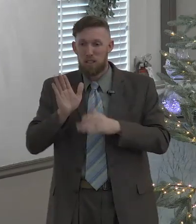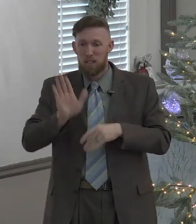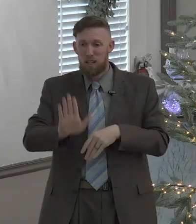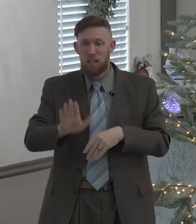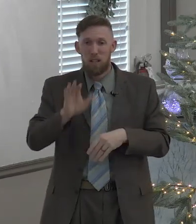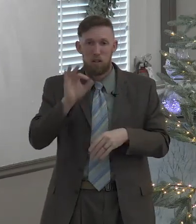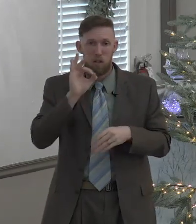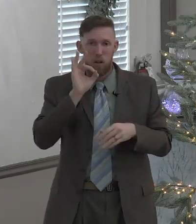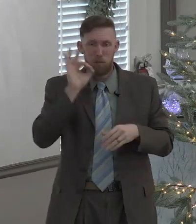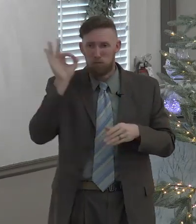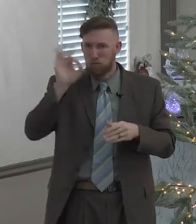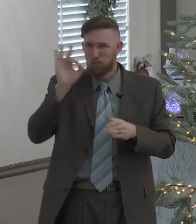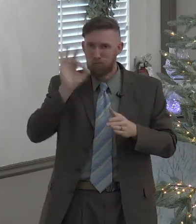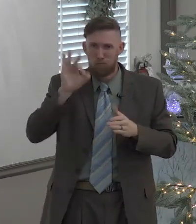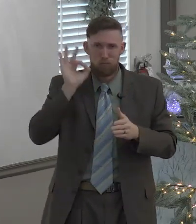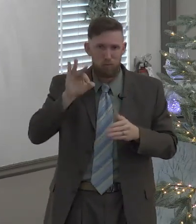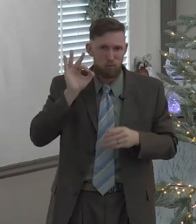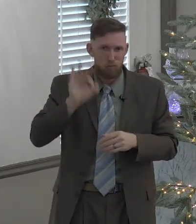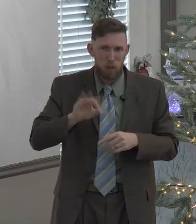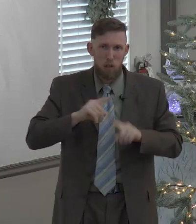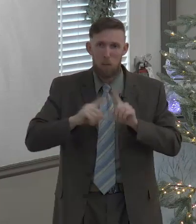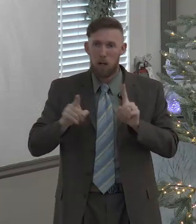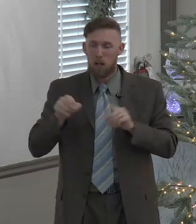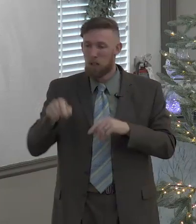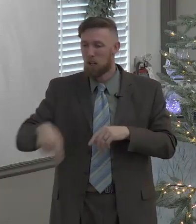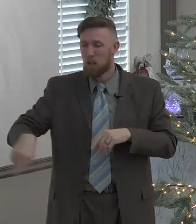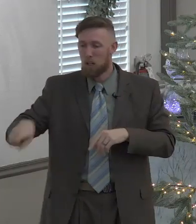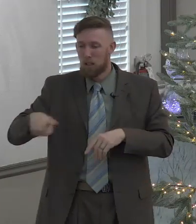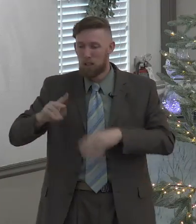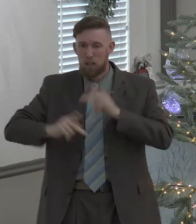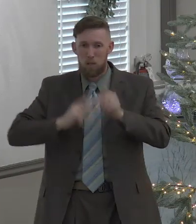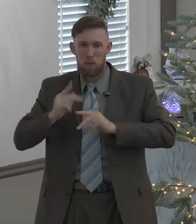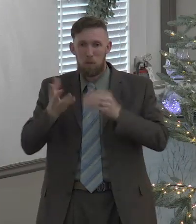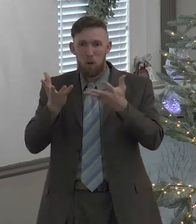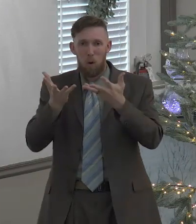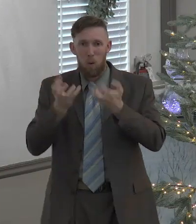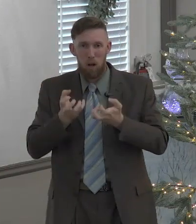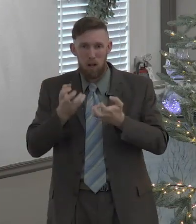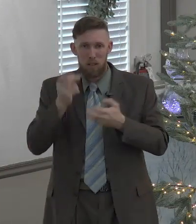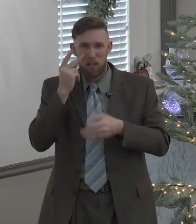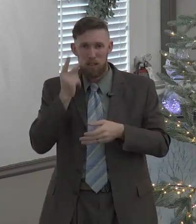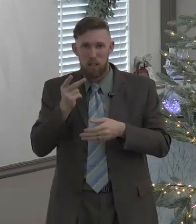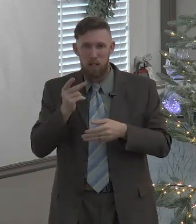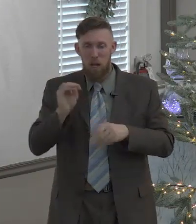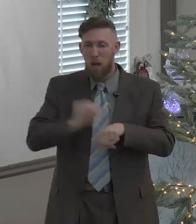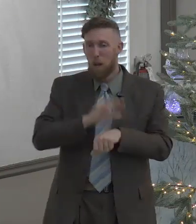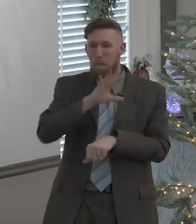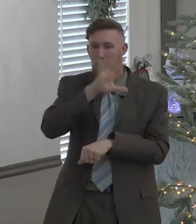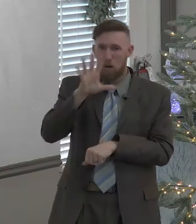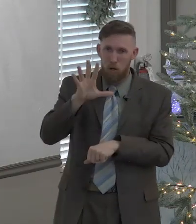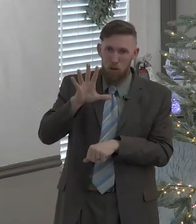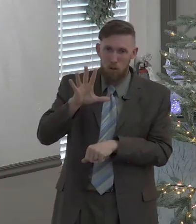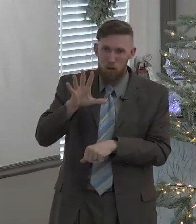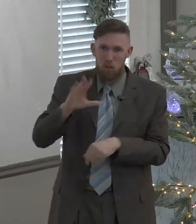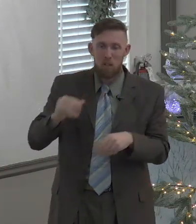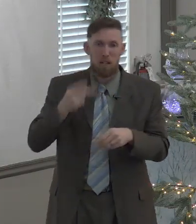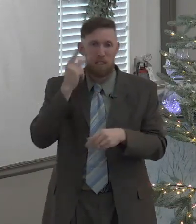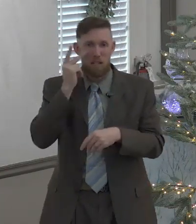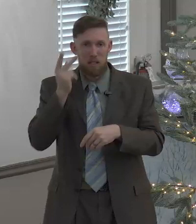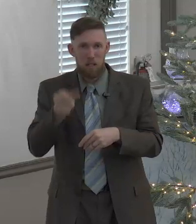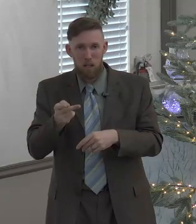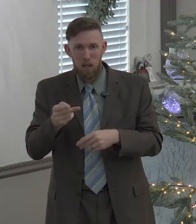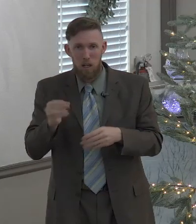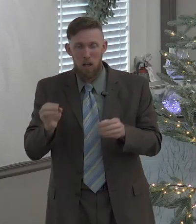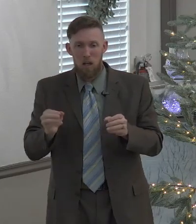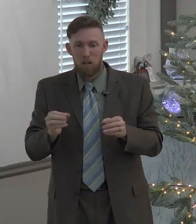They're there. They're thronging him for what they can get. They've heard about the miracles. I'm sorry to say this, but